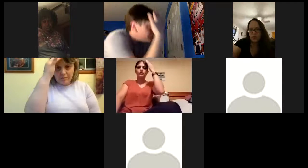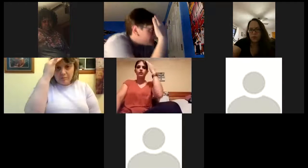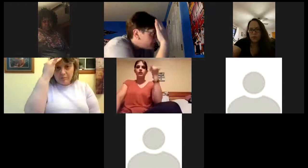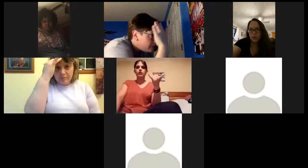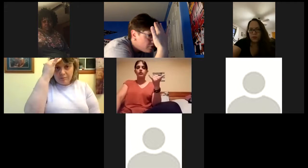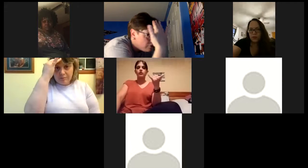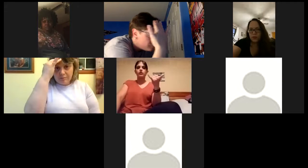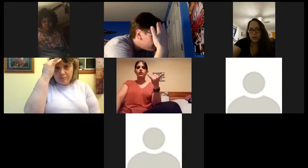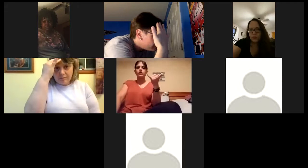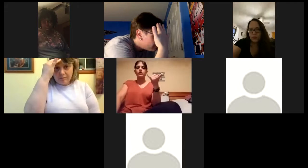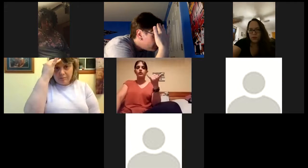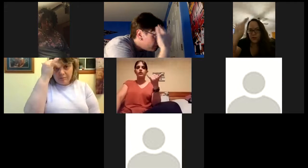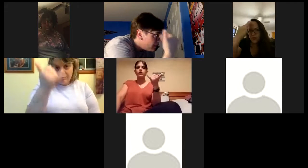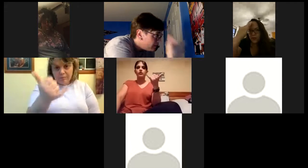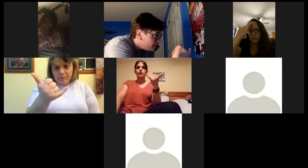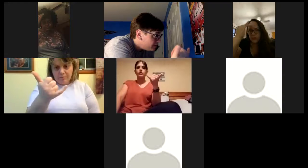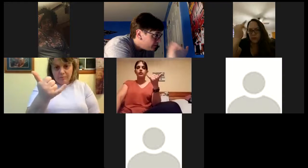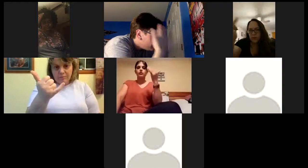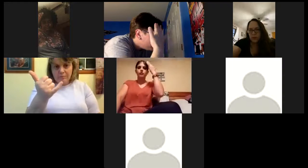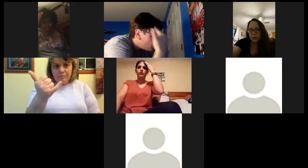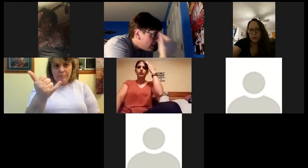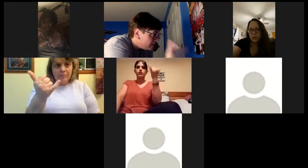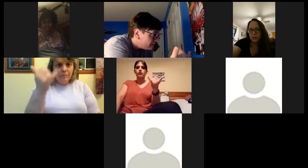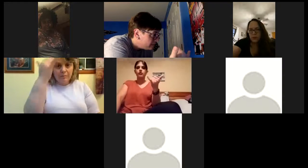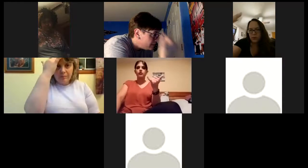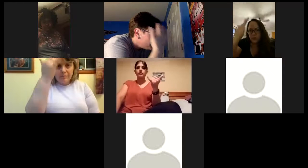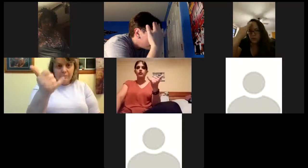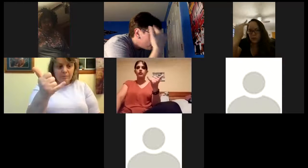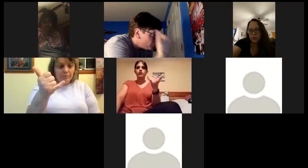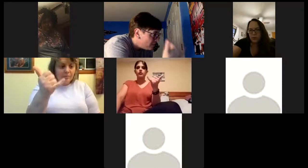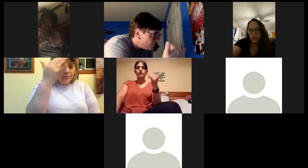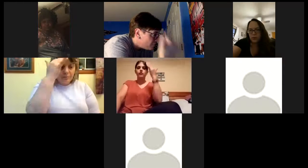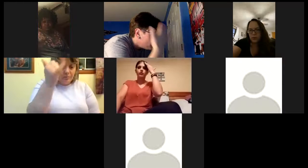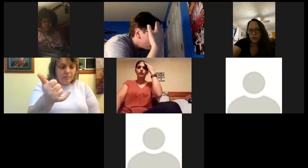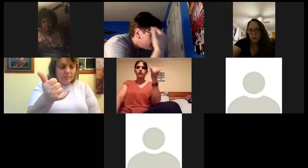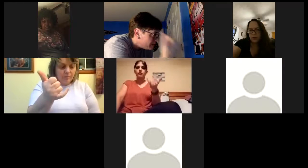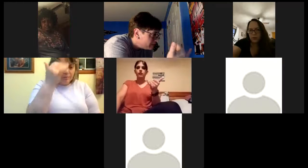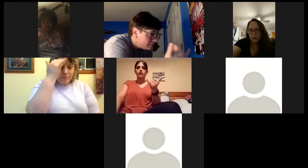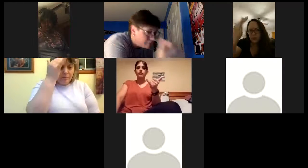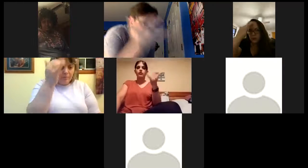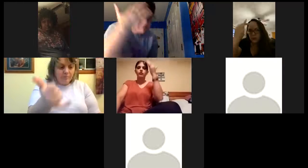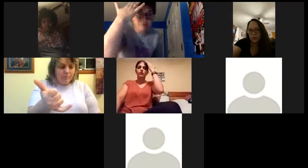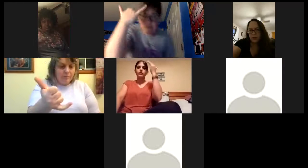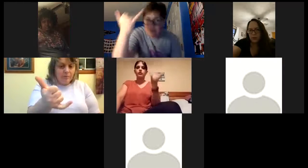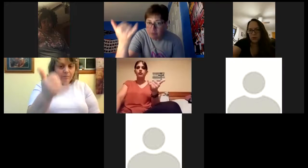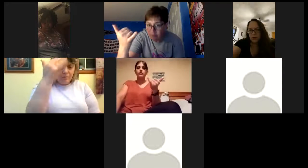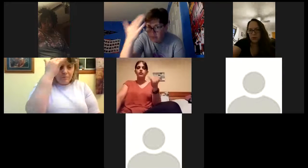So you're touching here, let me make sure, and then you're going to go down to the Y, and you're going to pull it away from you a little bit.